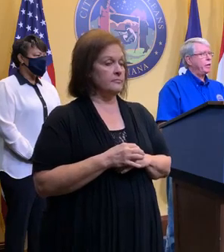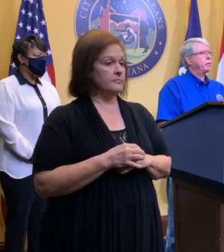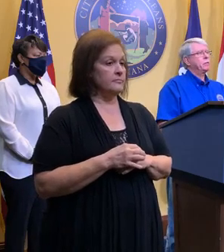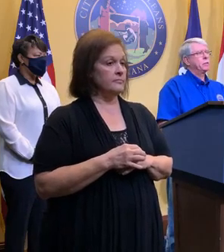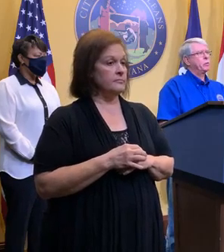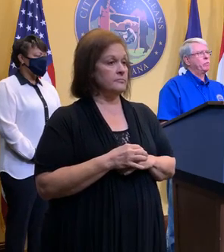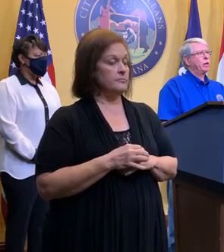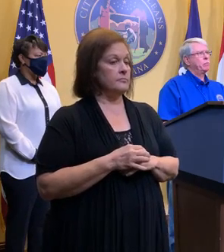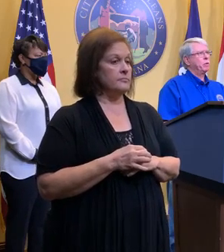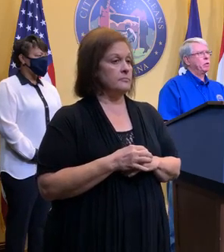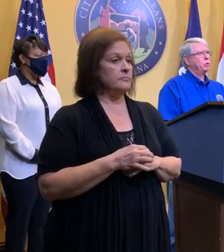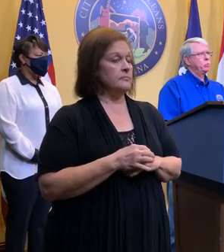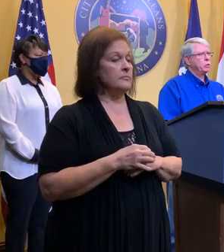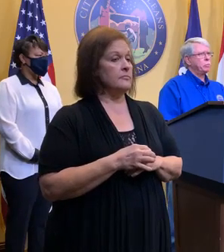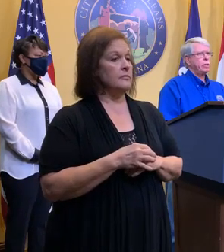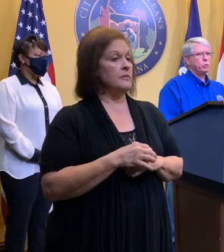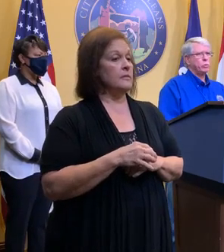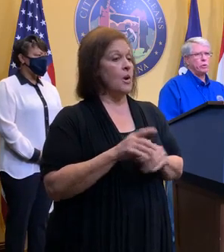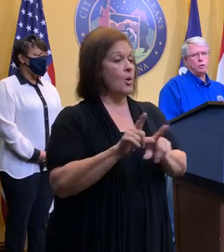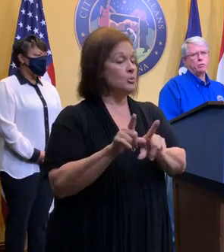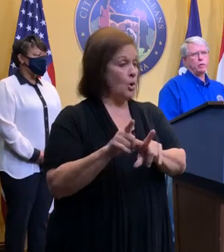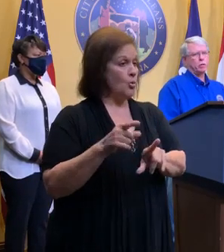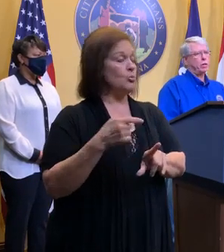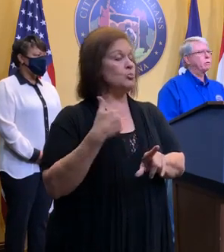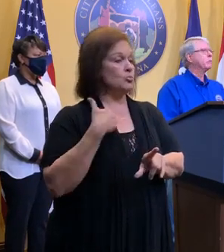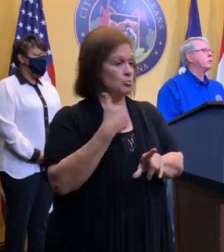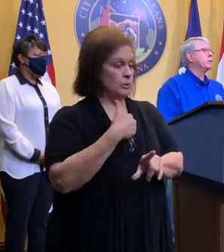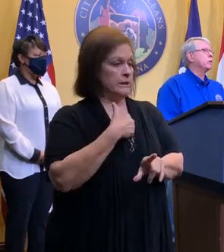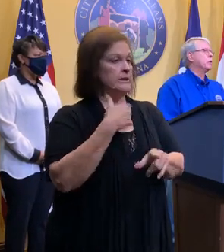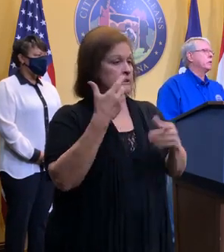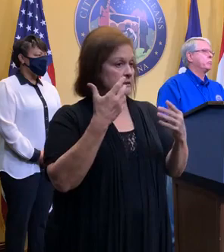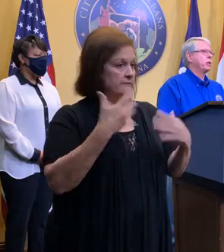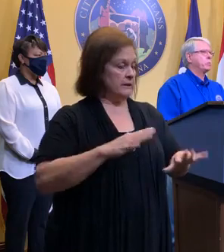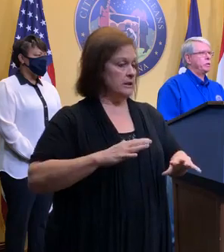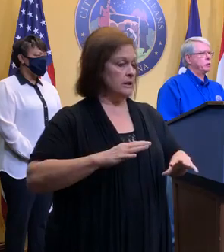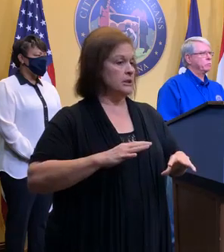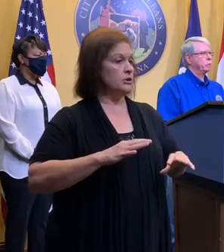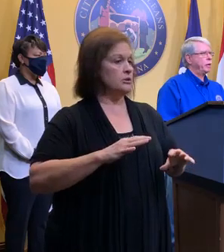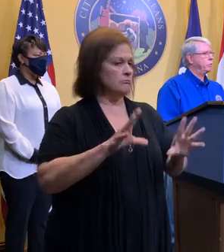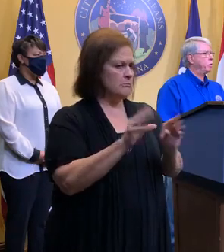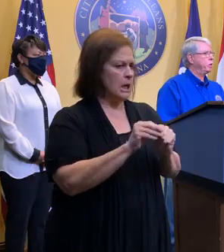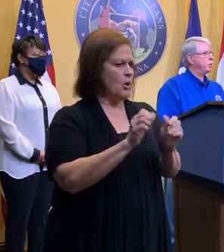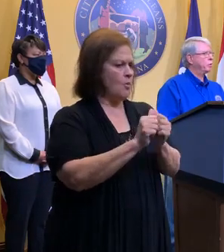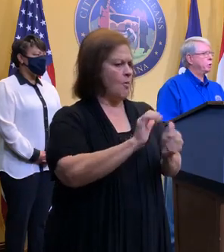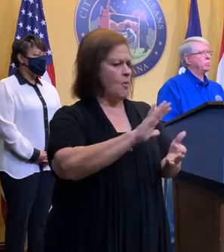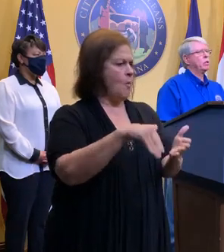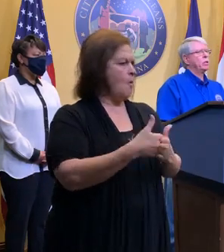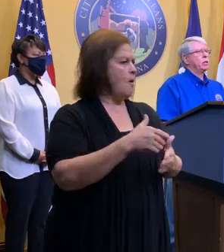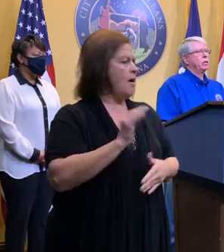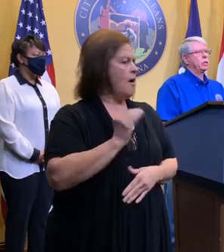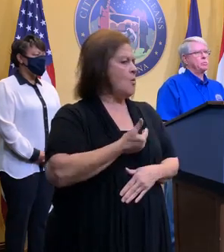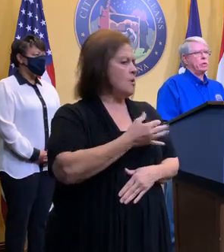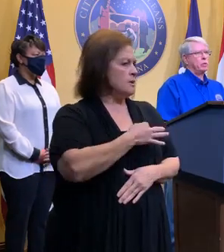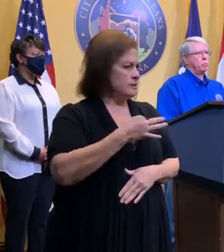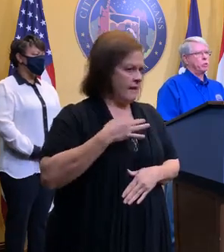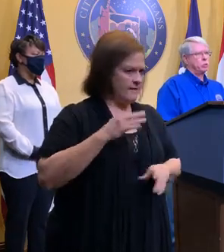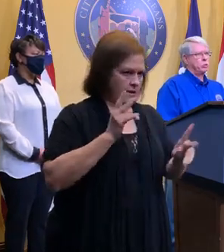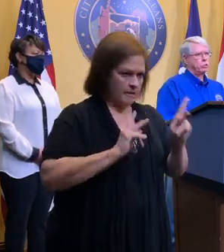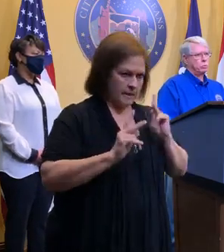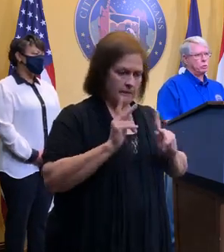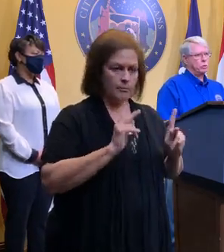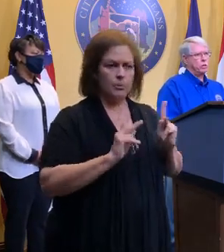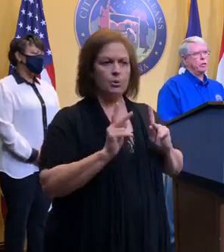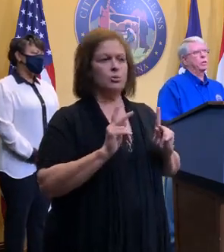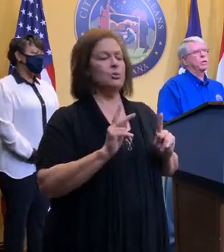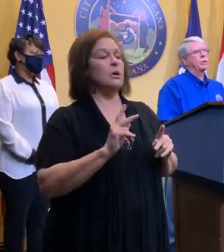I would say that we've had numerous meetings with all of our staff in preparation for having to gear up and